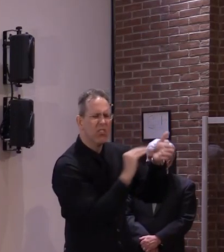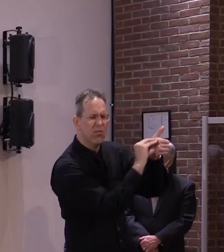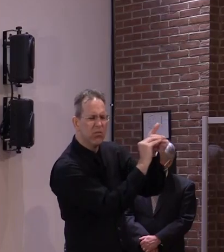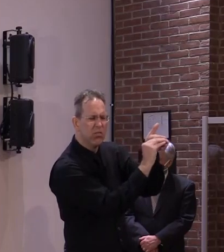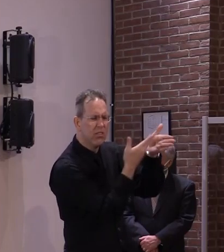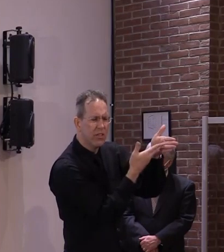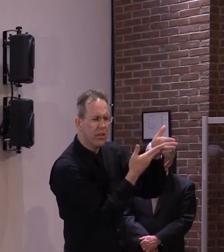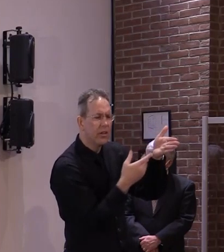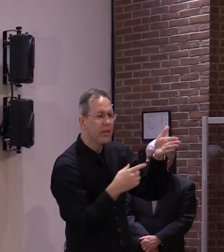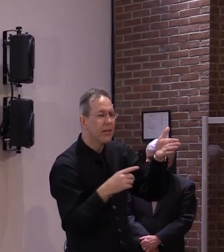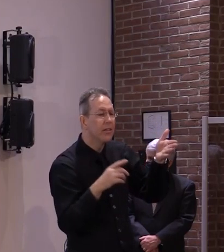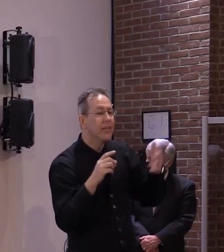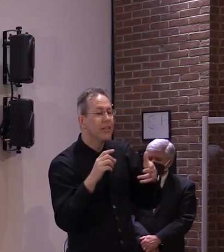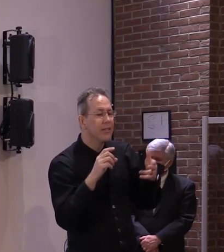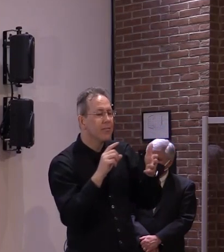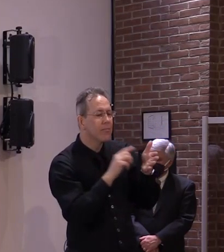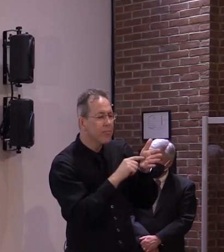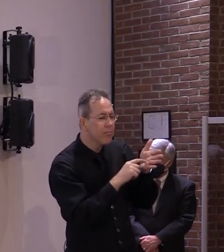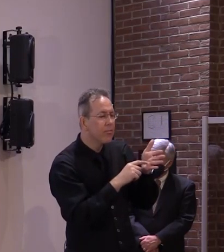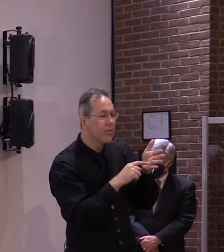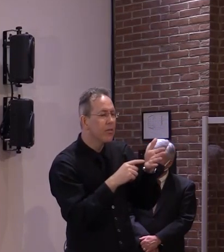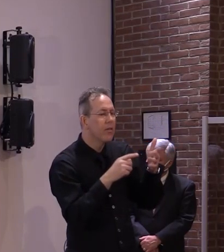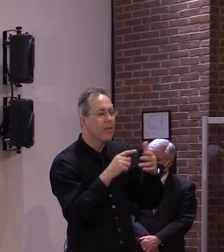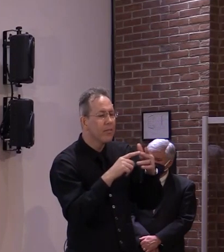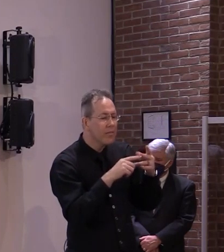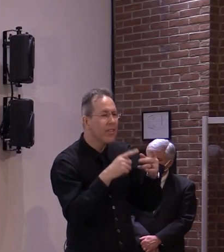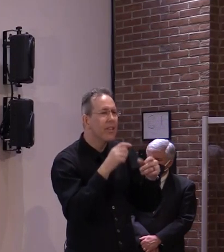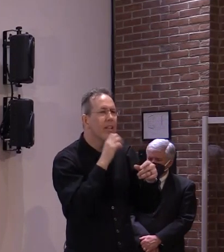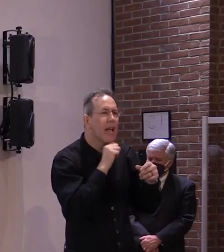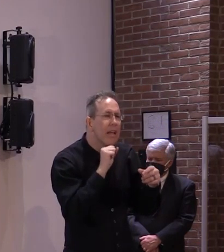there, unless I'm misinterpreting your question.